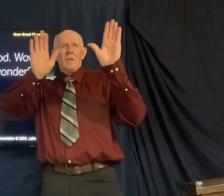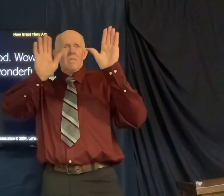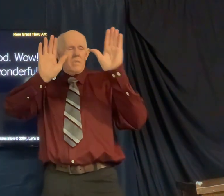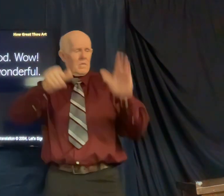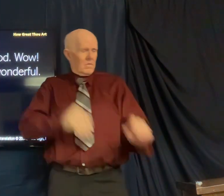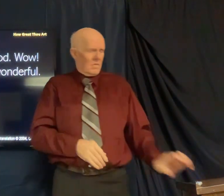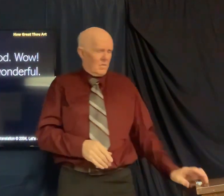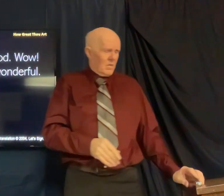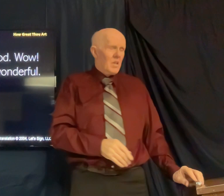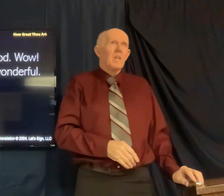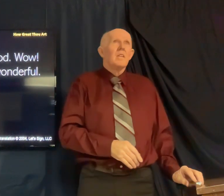wonderful.